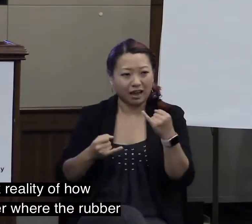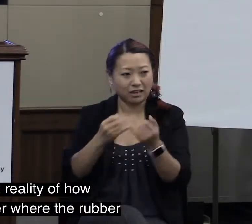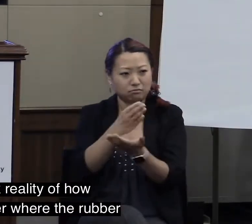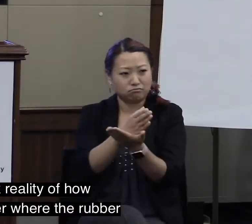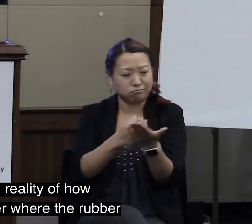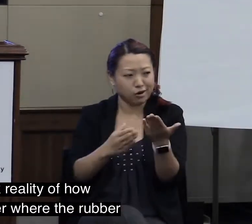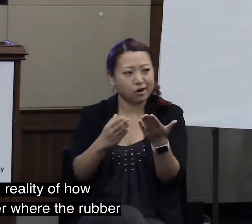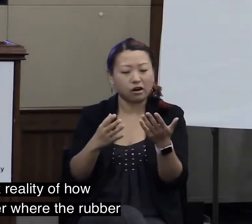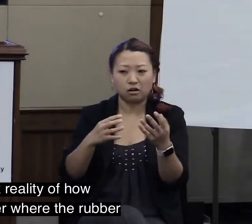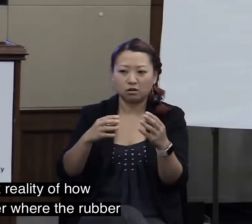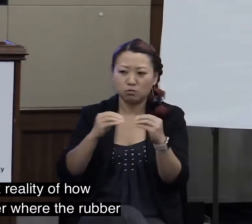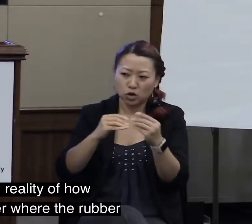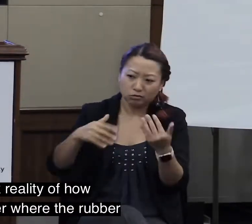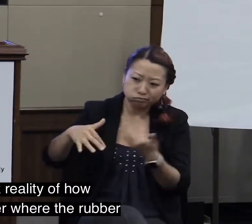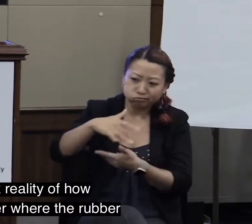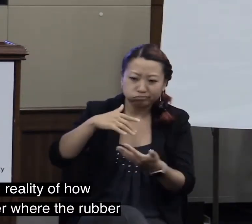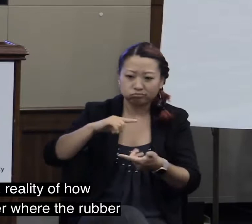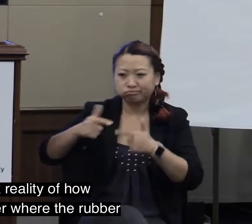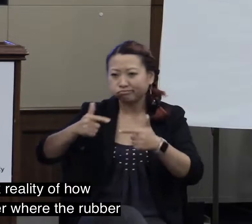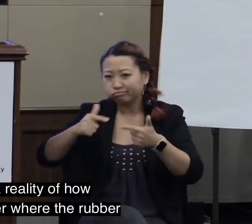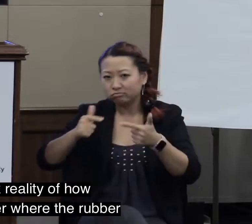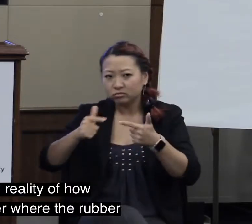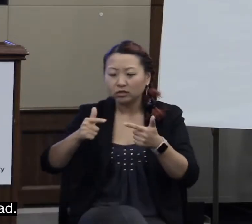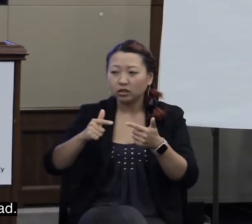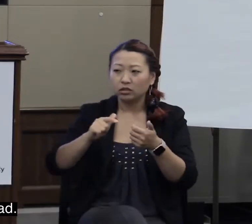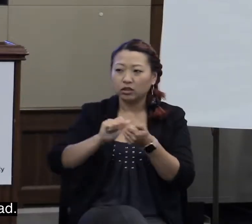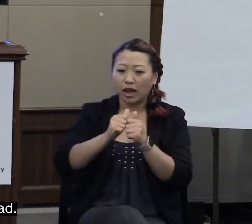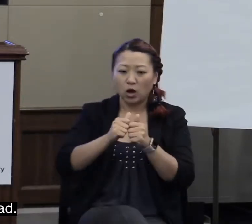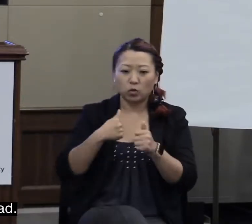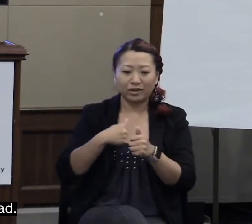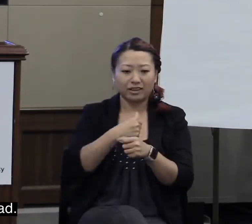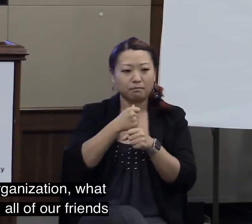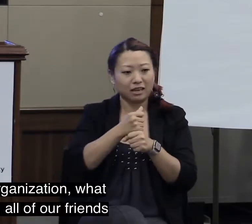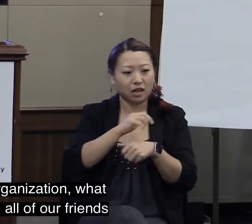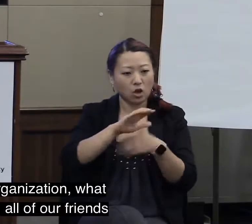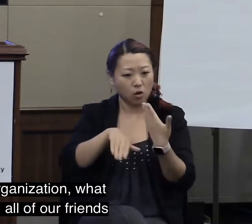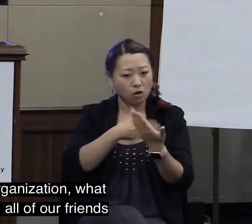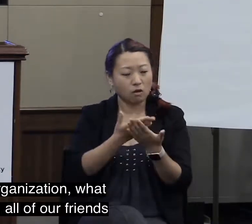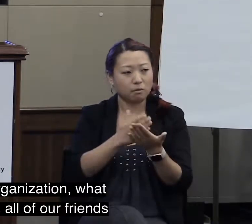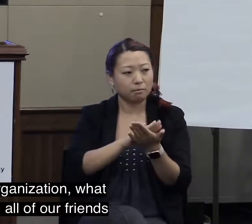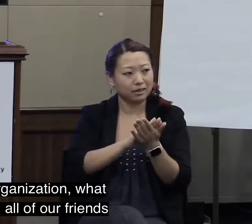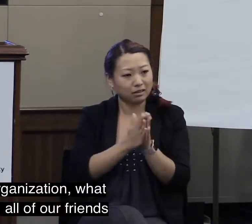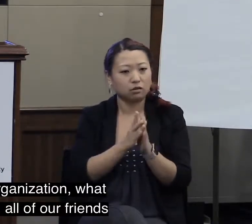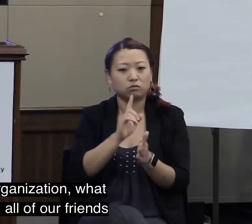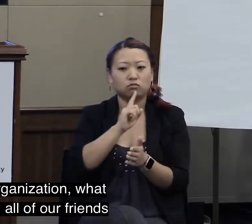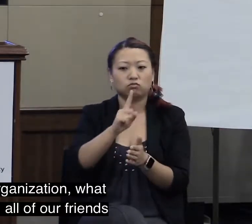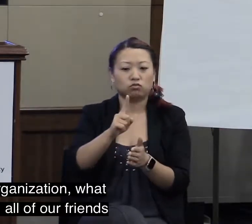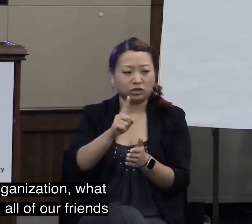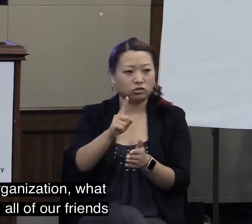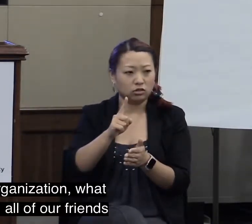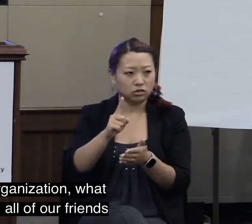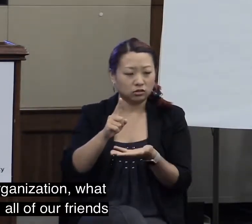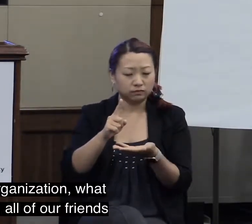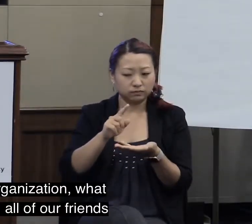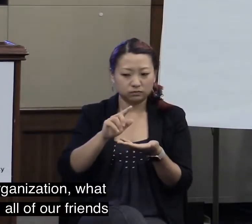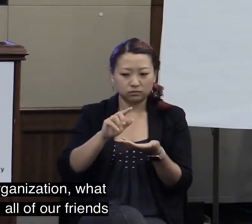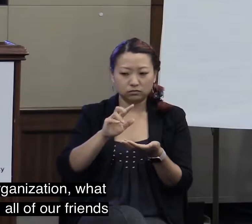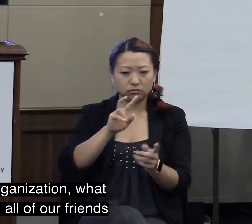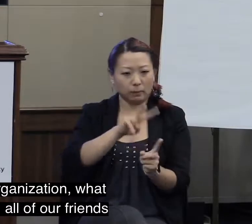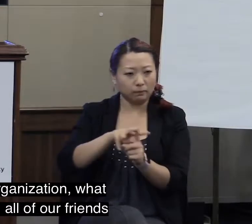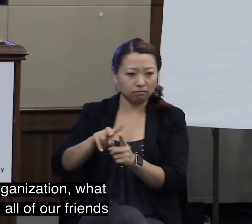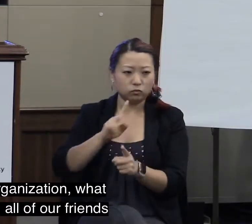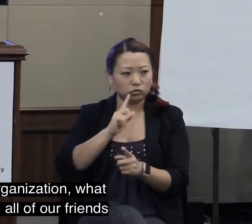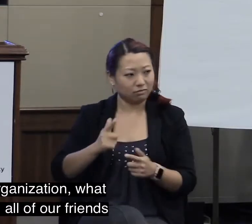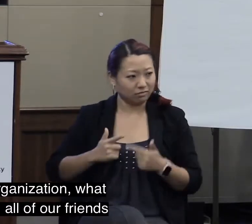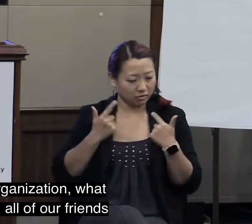how to make this all come true, of where the rubber meets the road, of what can you do, can your organization do, can we